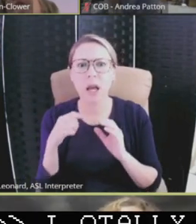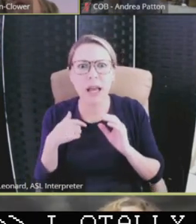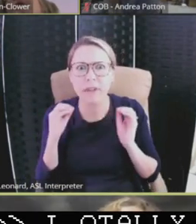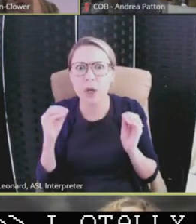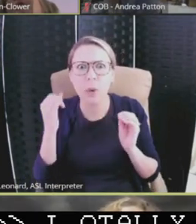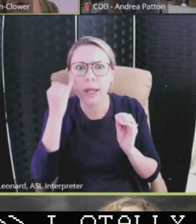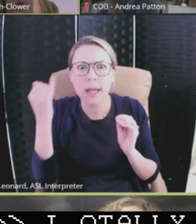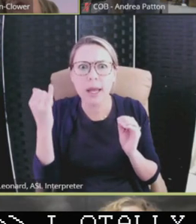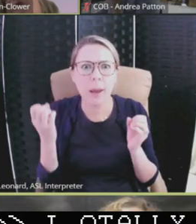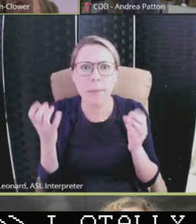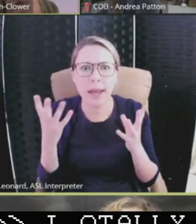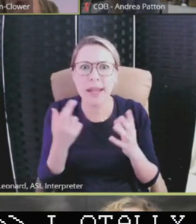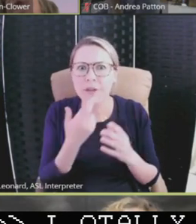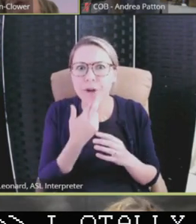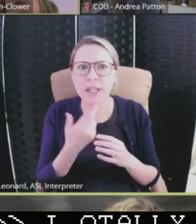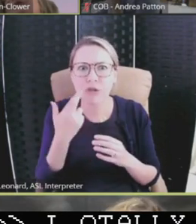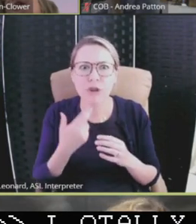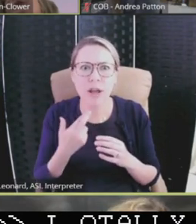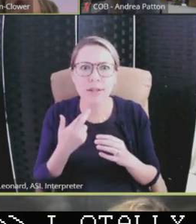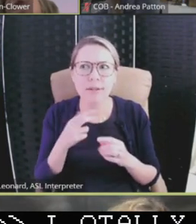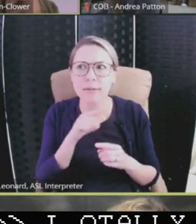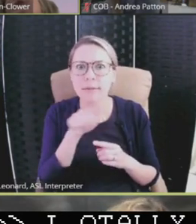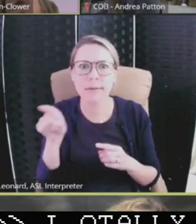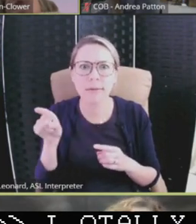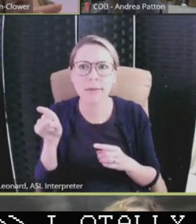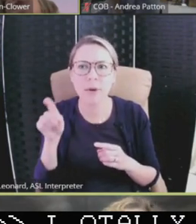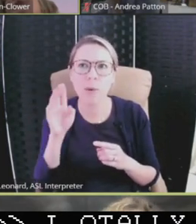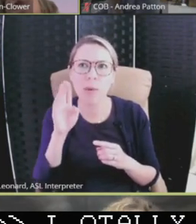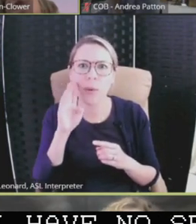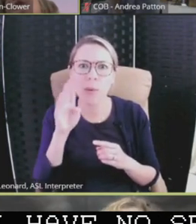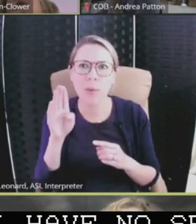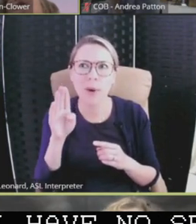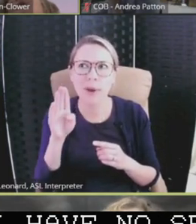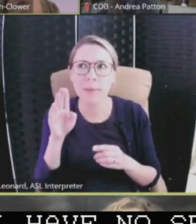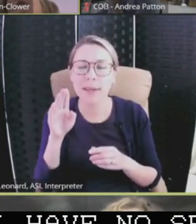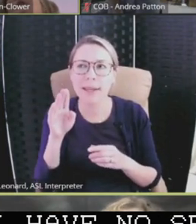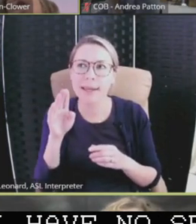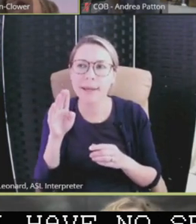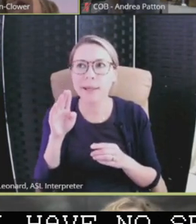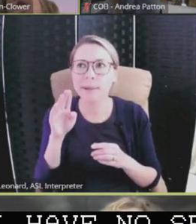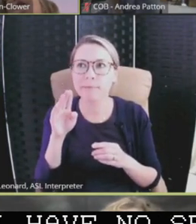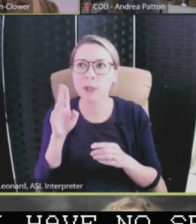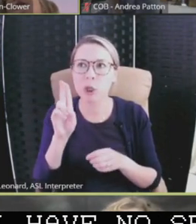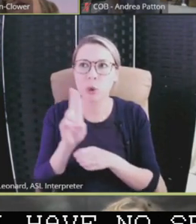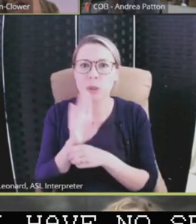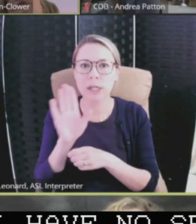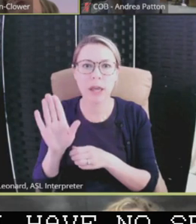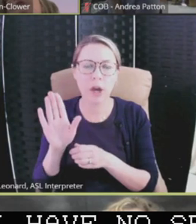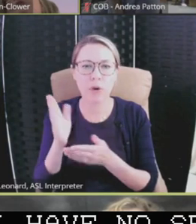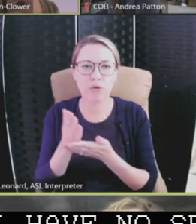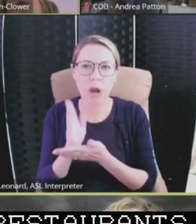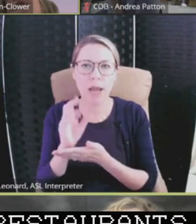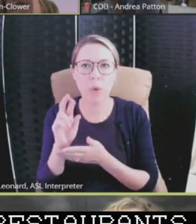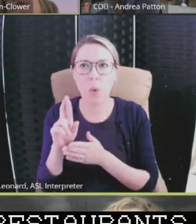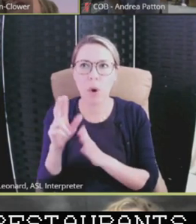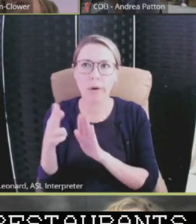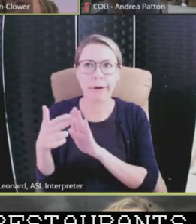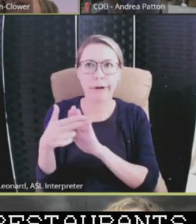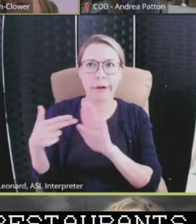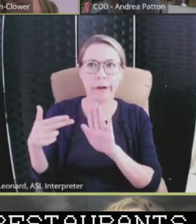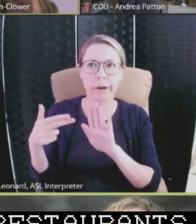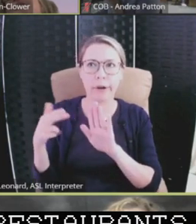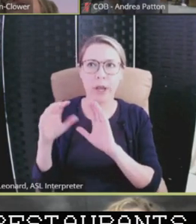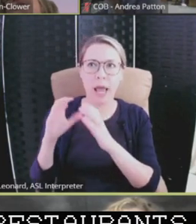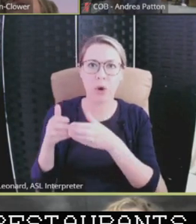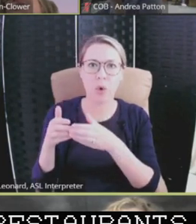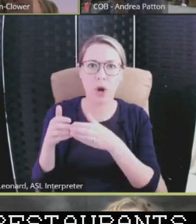restaurants would fall into the category or at least invoke that they don't have the